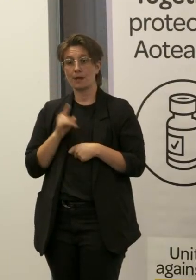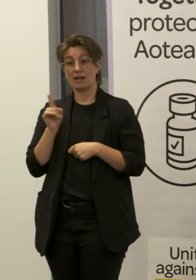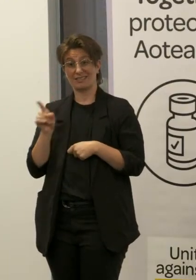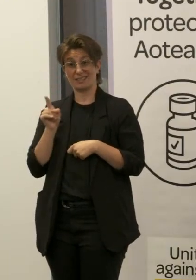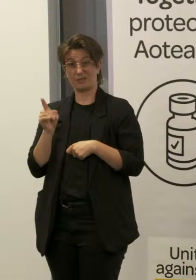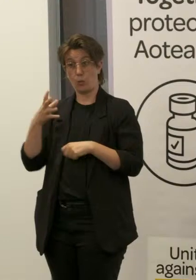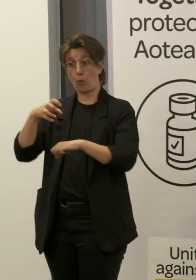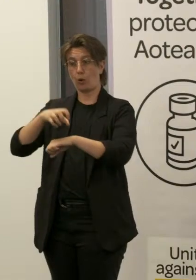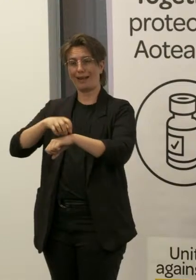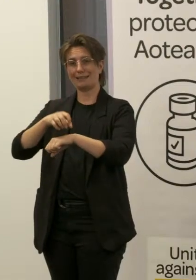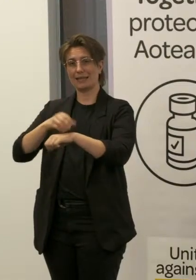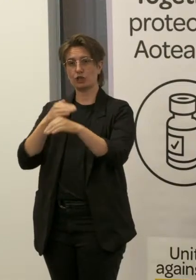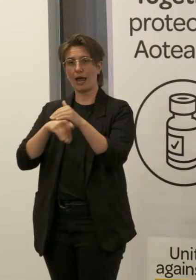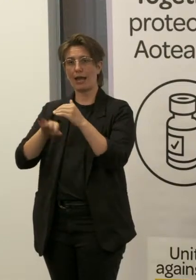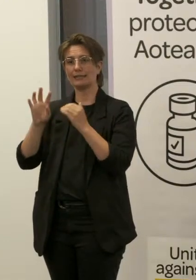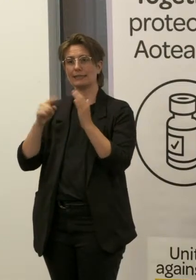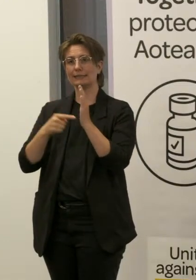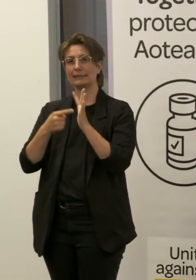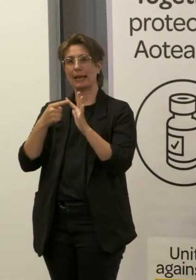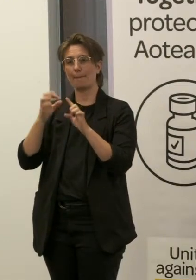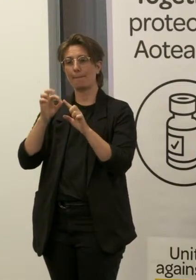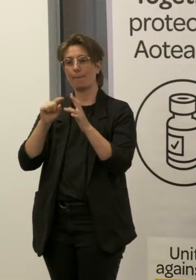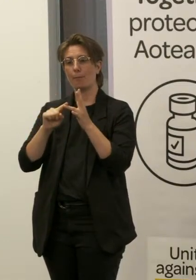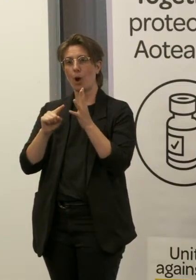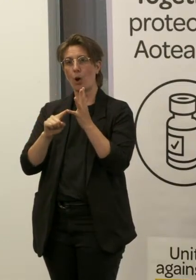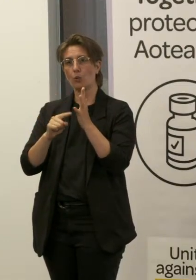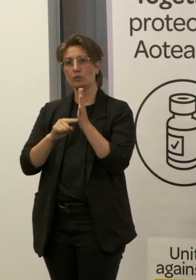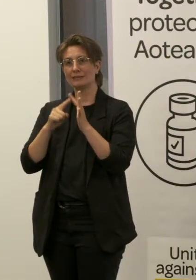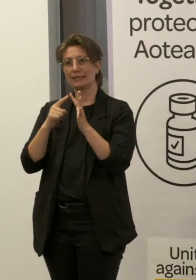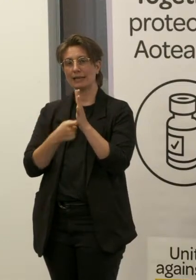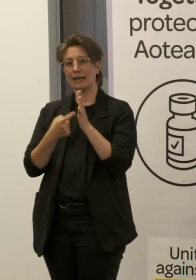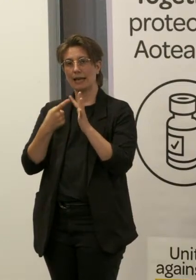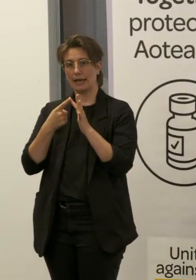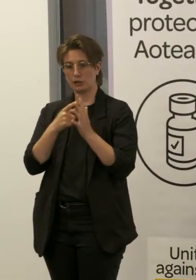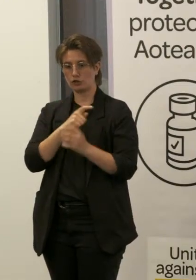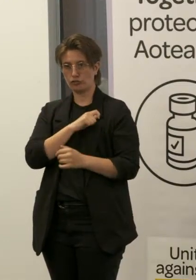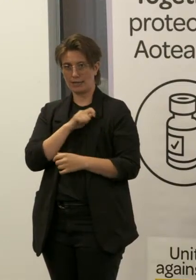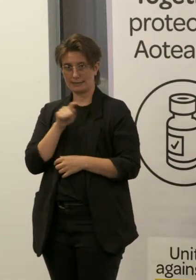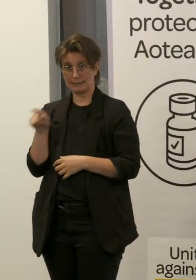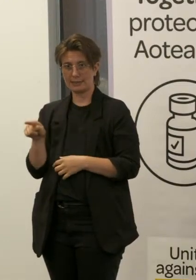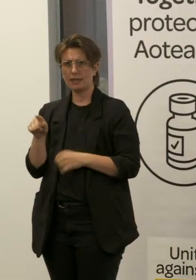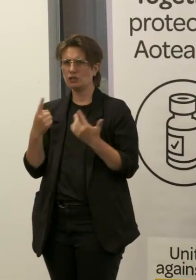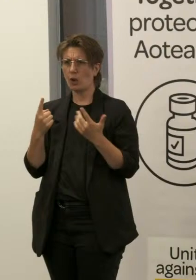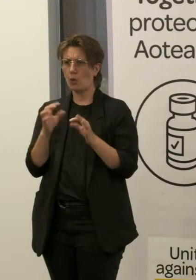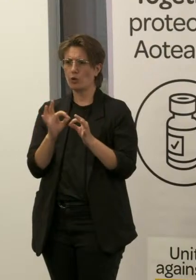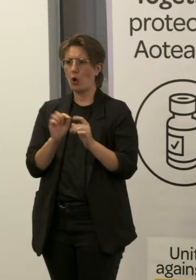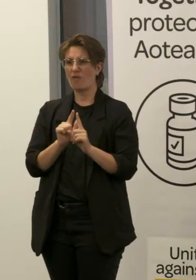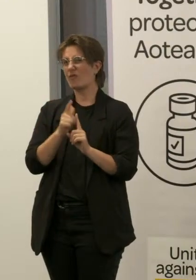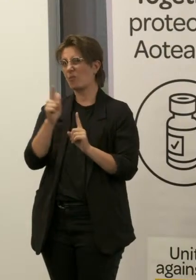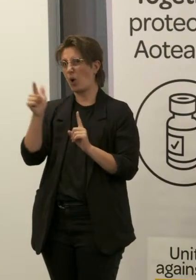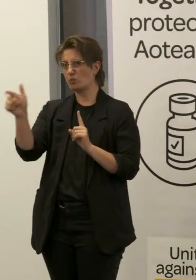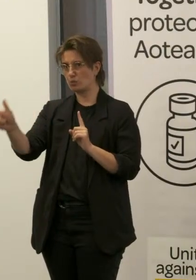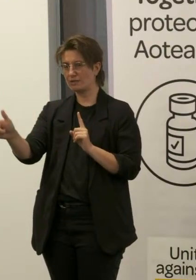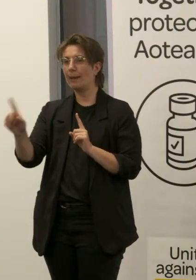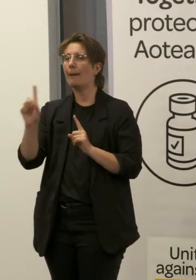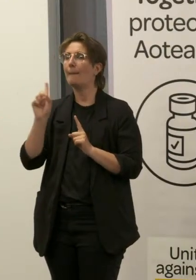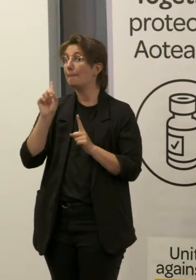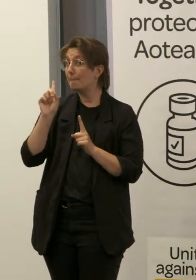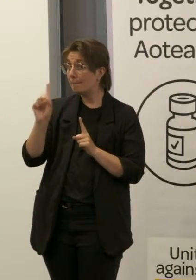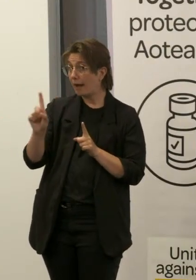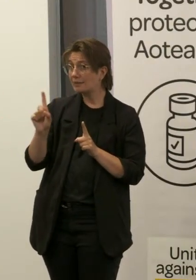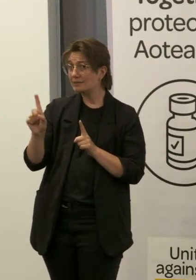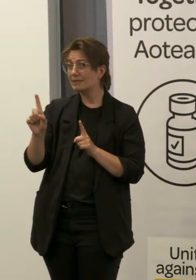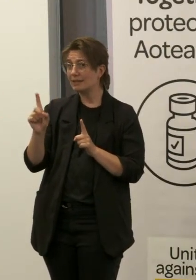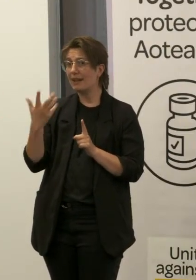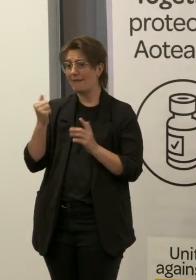from some personal experience about how we're engaging, not in a really remote location, but in one where we do see significant